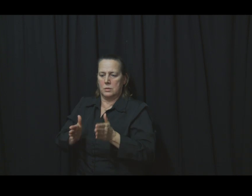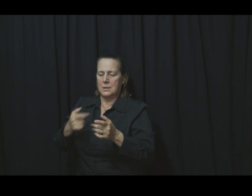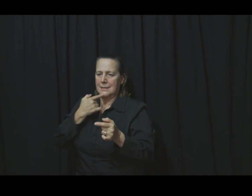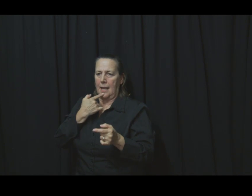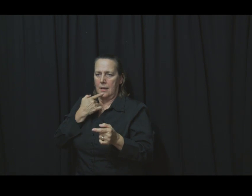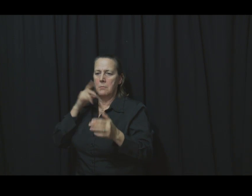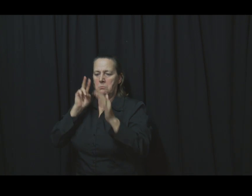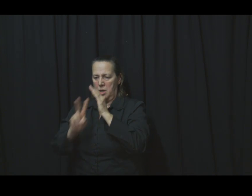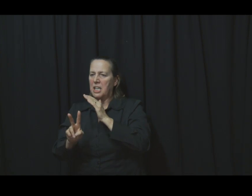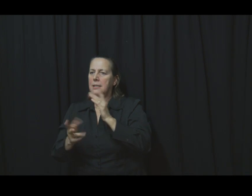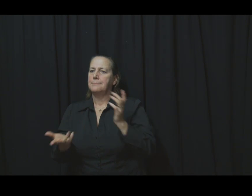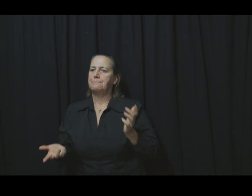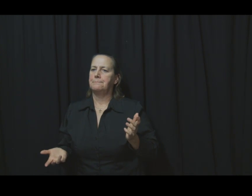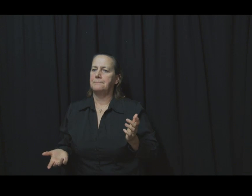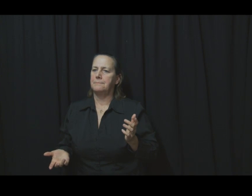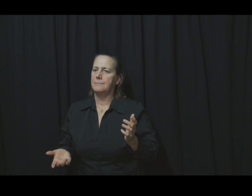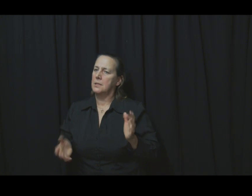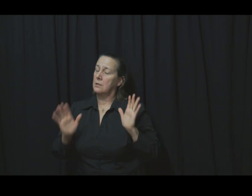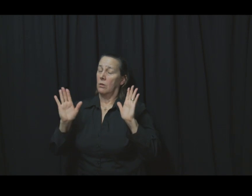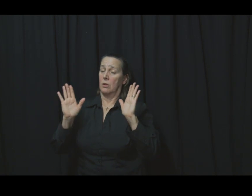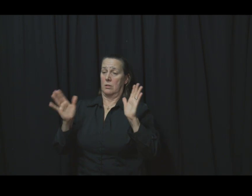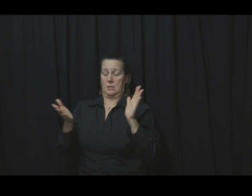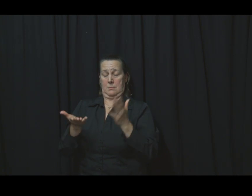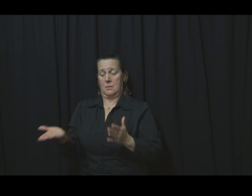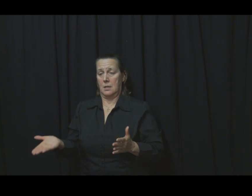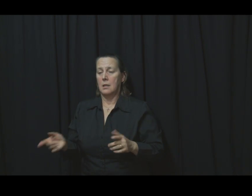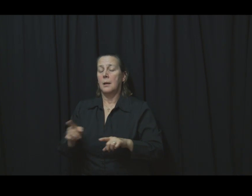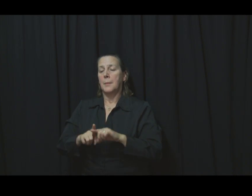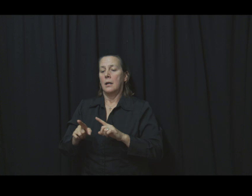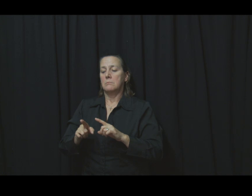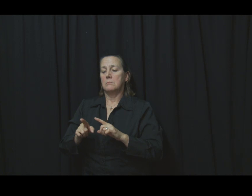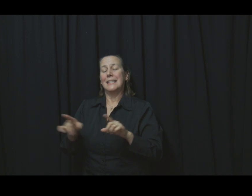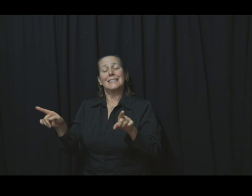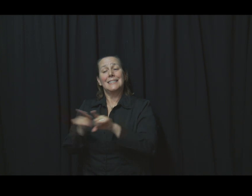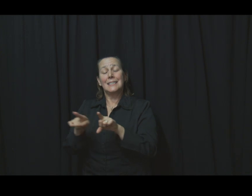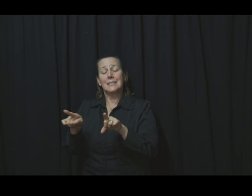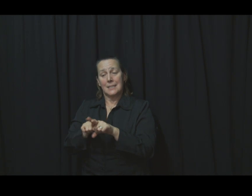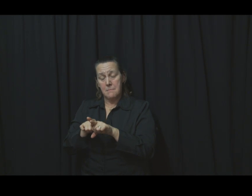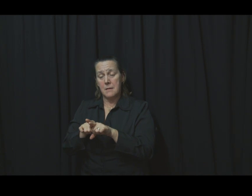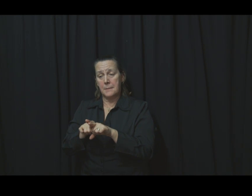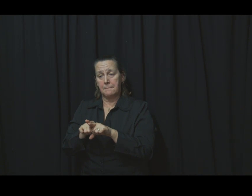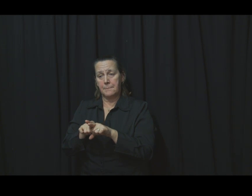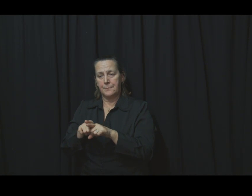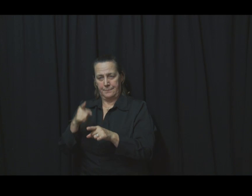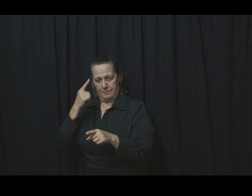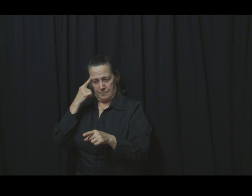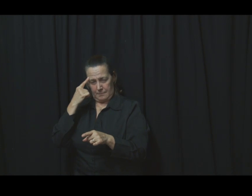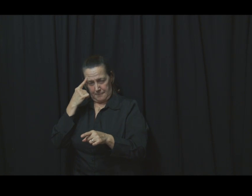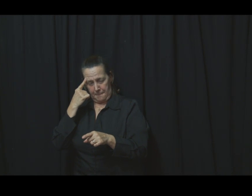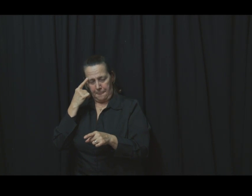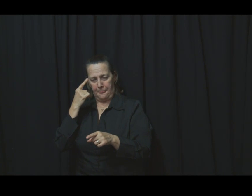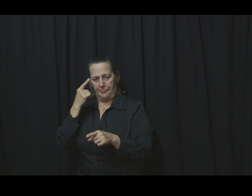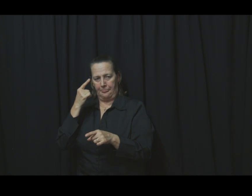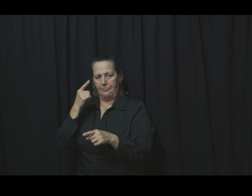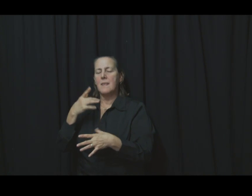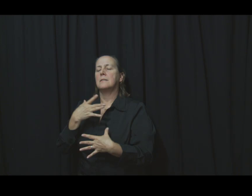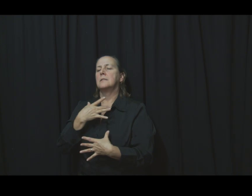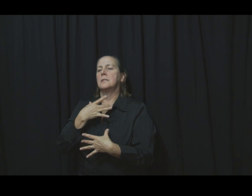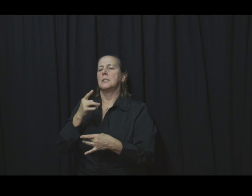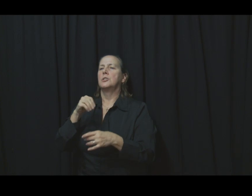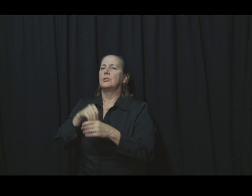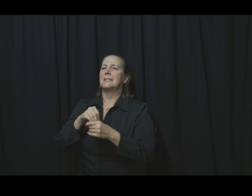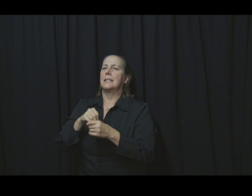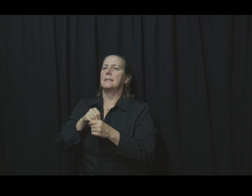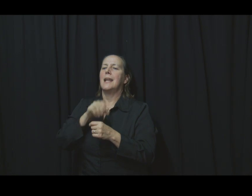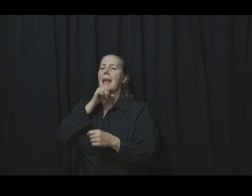It's a wonderful thing. Now, along that line is some interest in the age